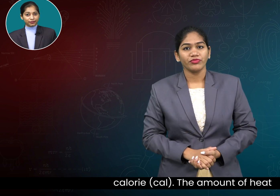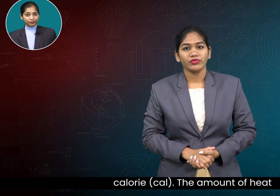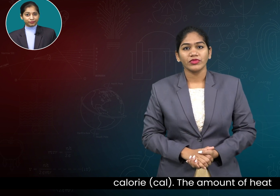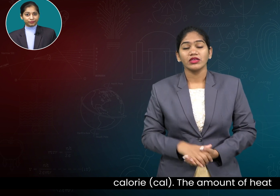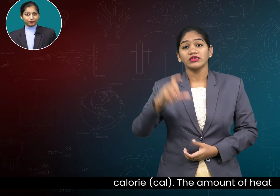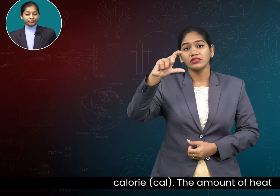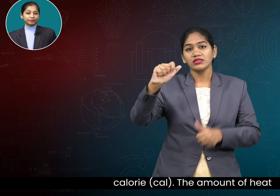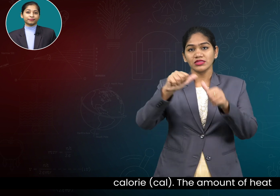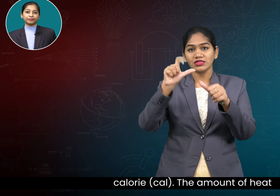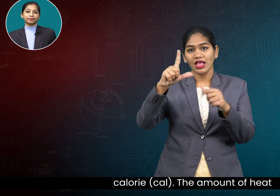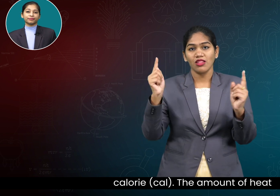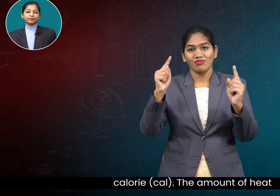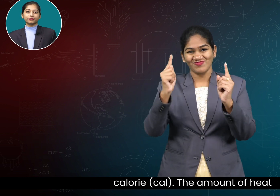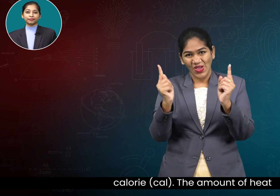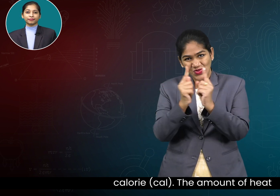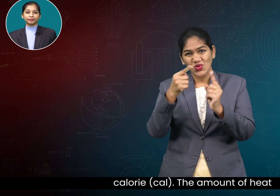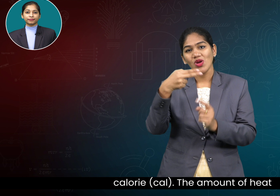cal.